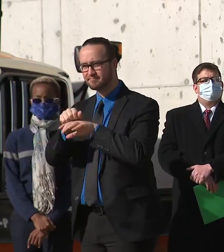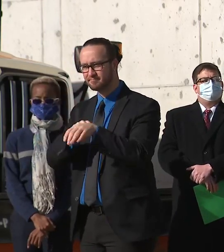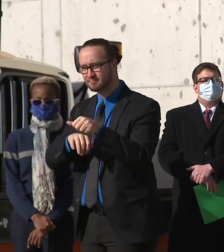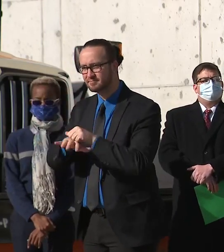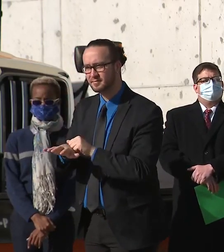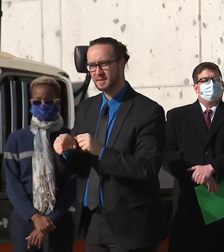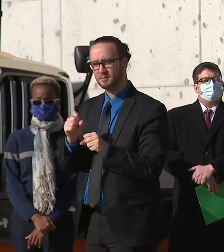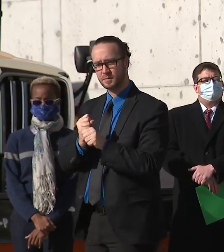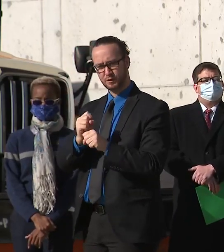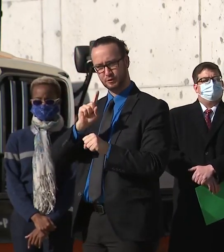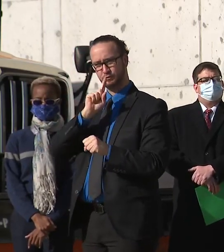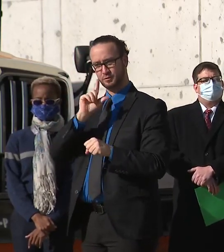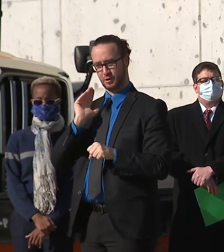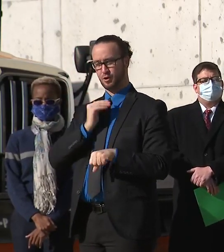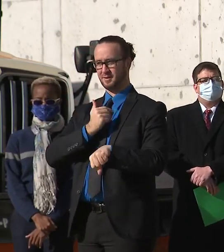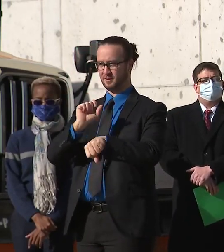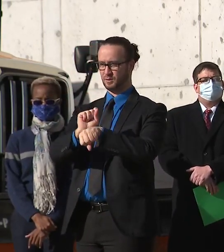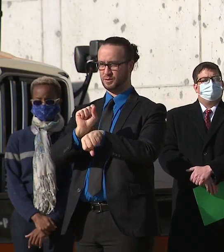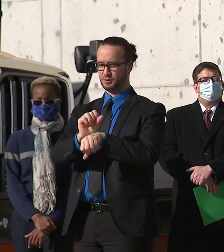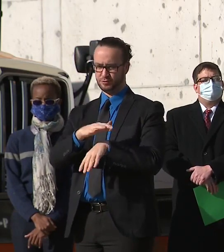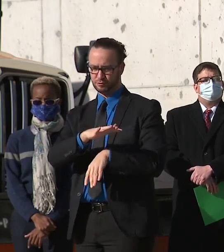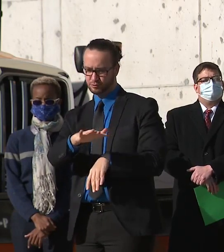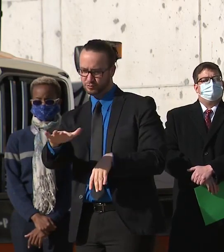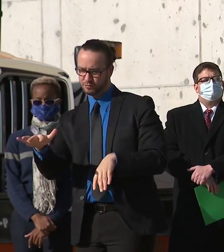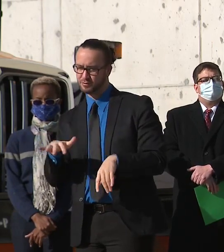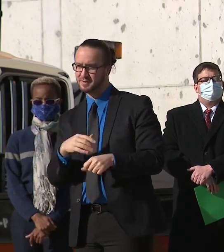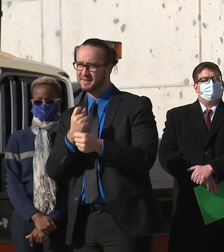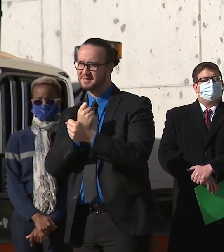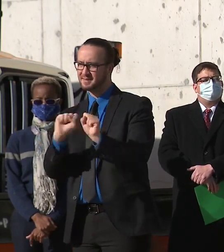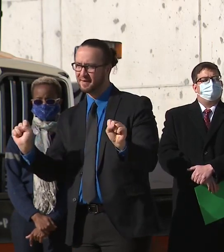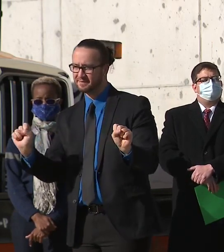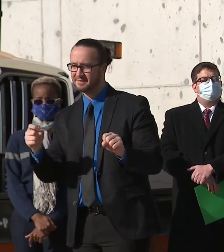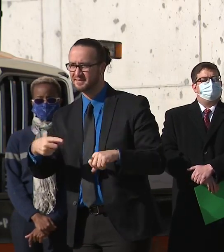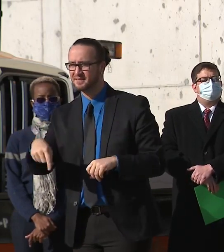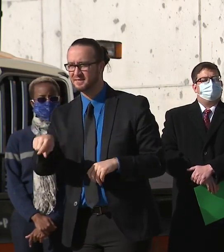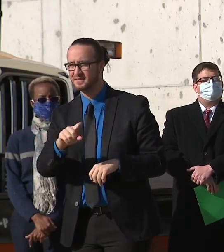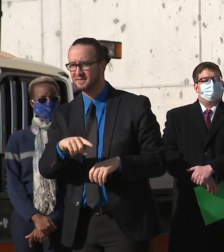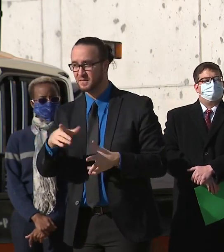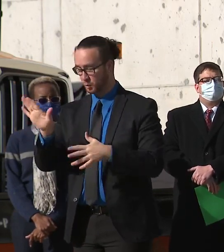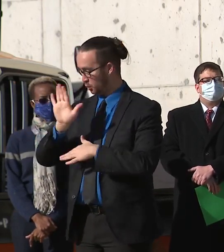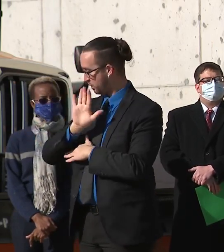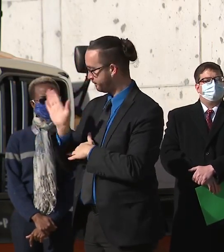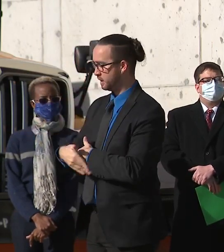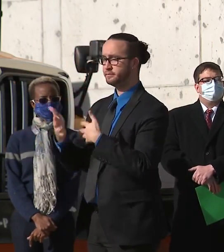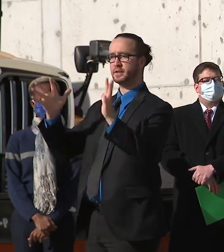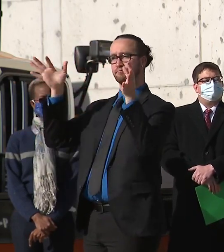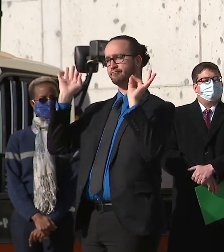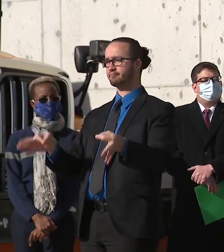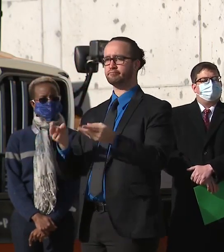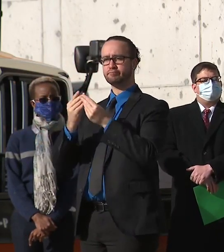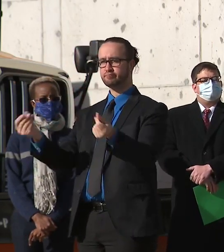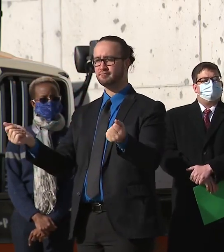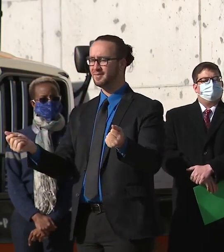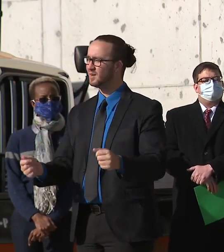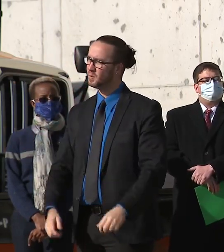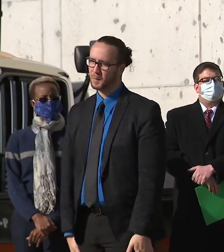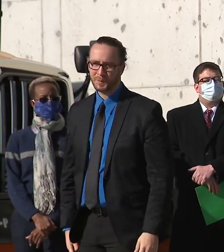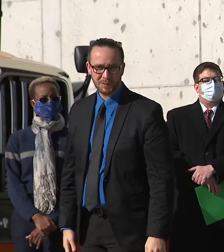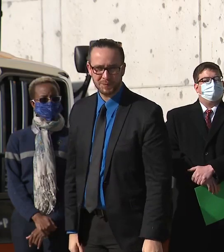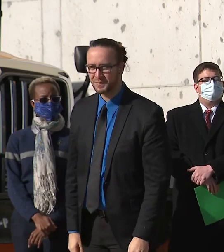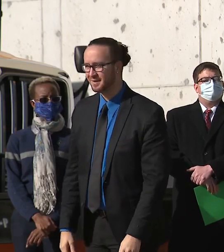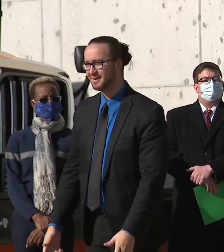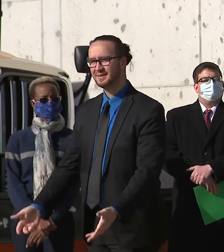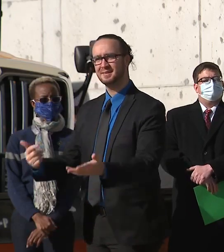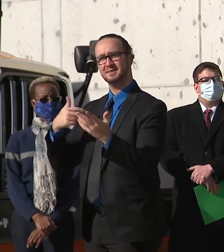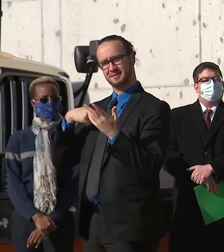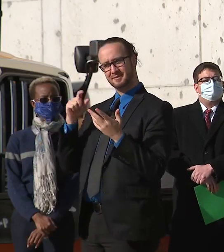and safe. These things won't happen overnight. We are committed to getting this right so that we can keep our workers safe and avoid